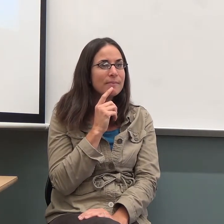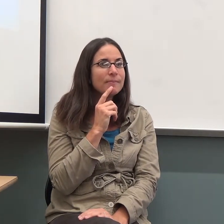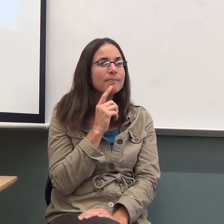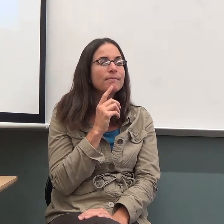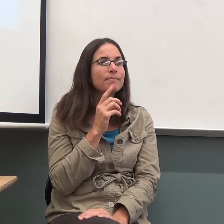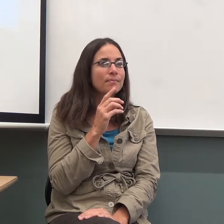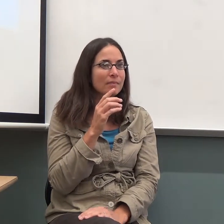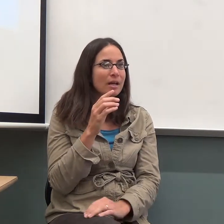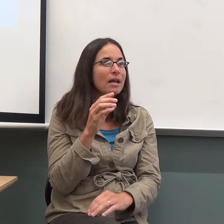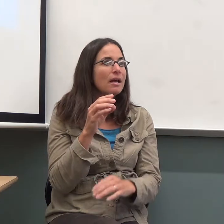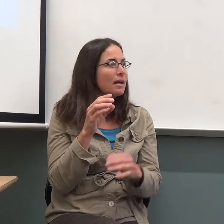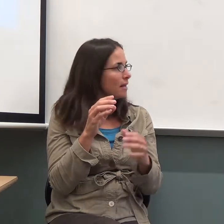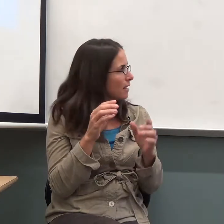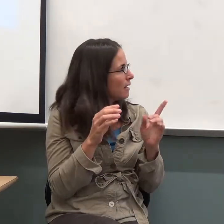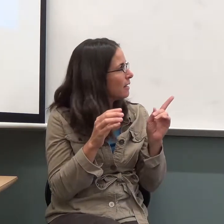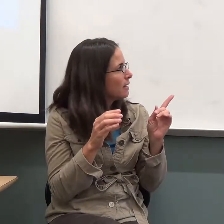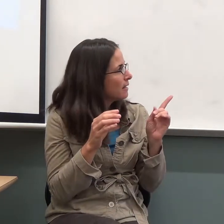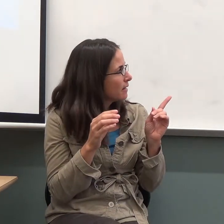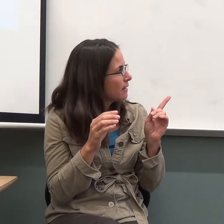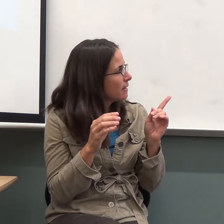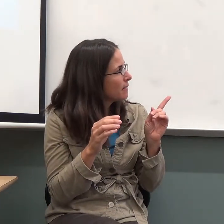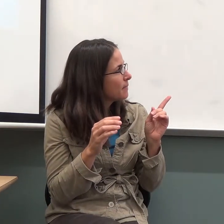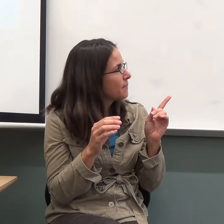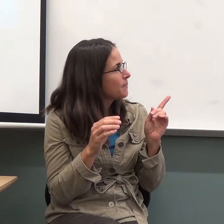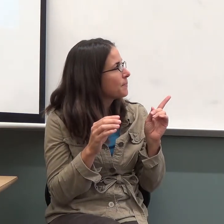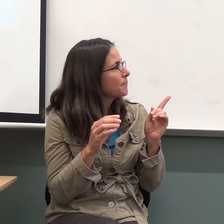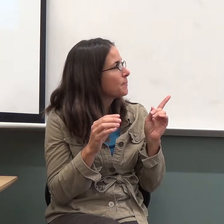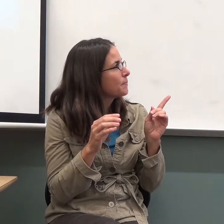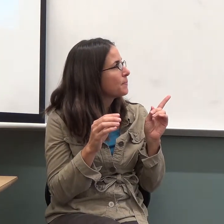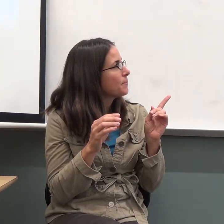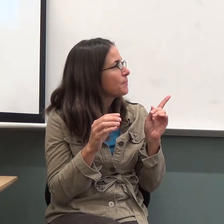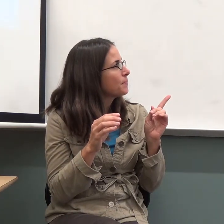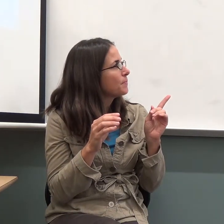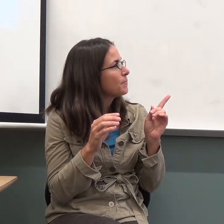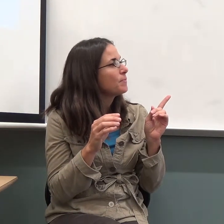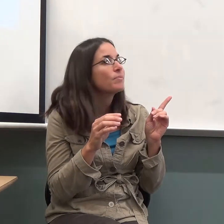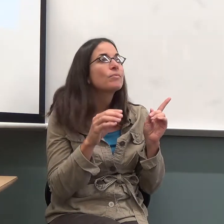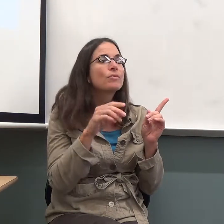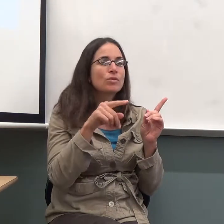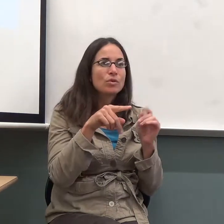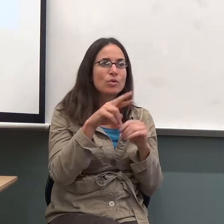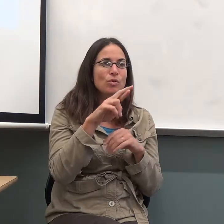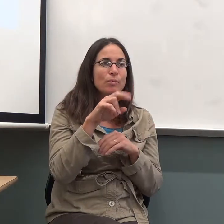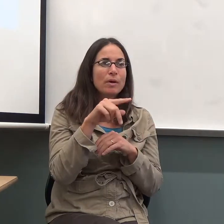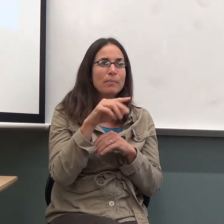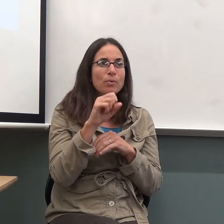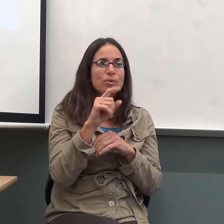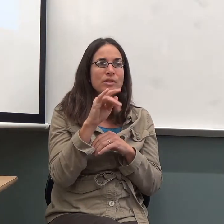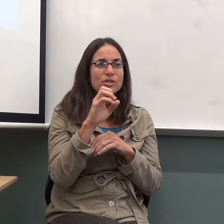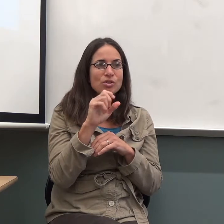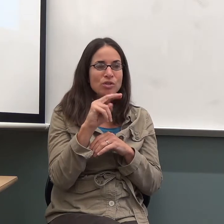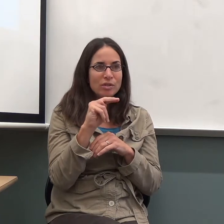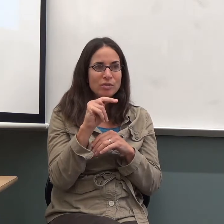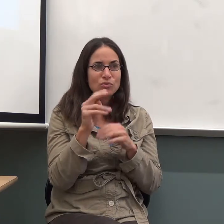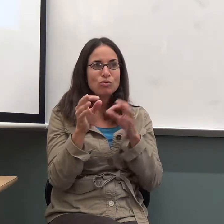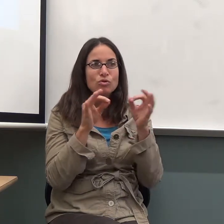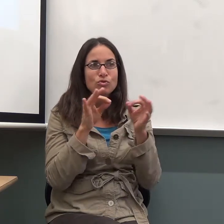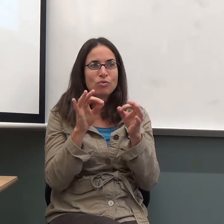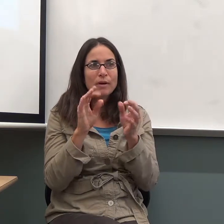it? Our preposition acting as an adjective to describe a lot. So, there